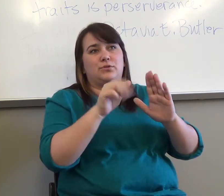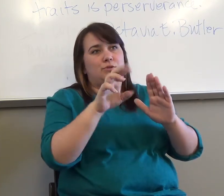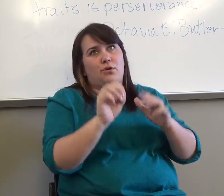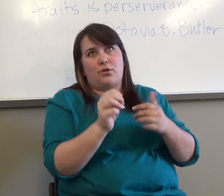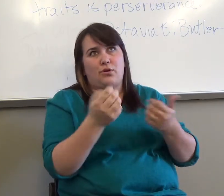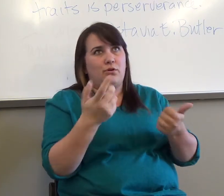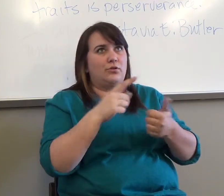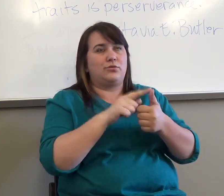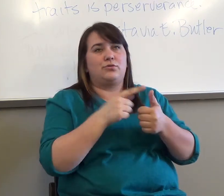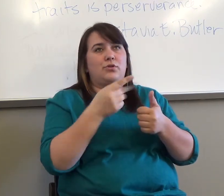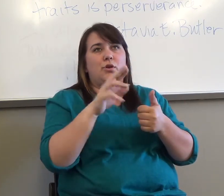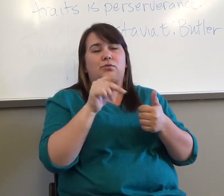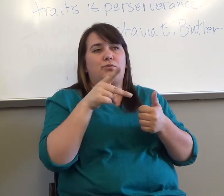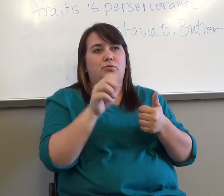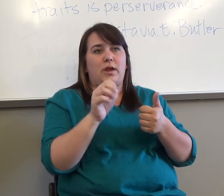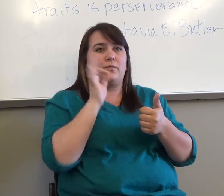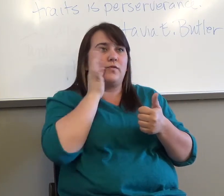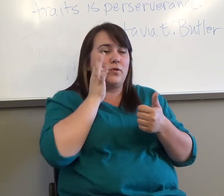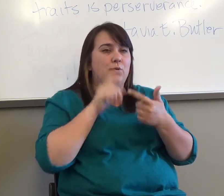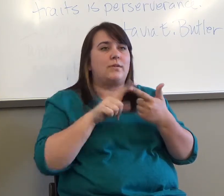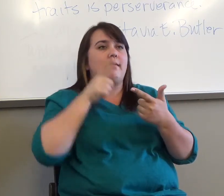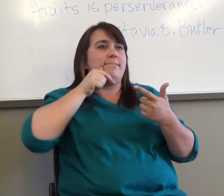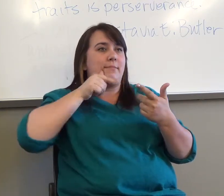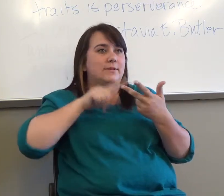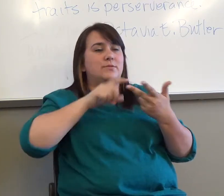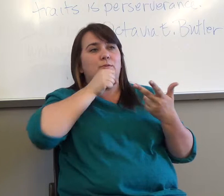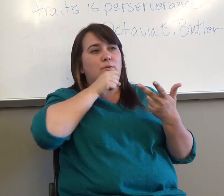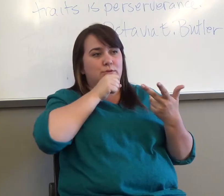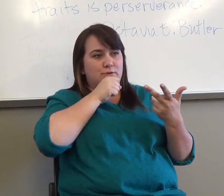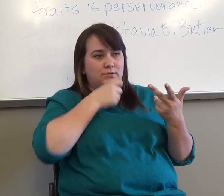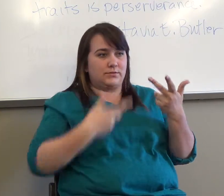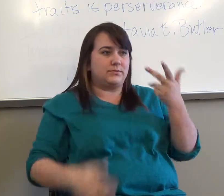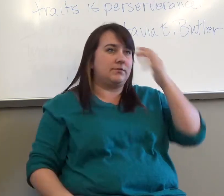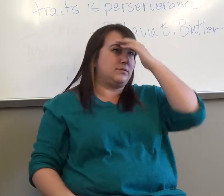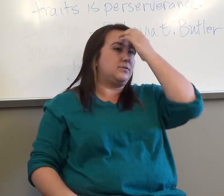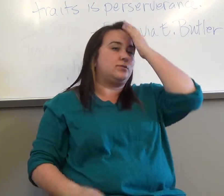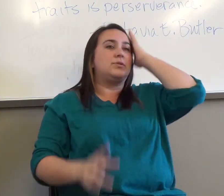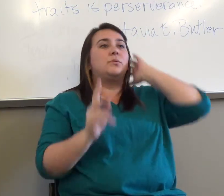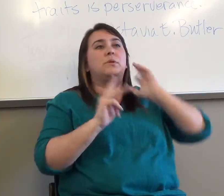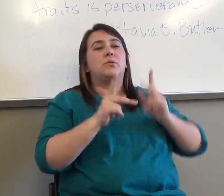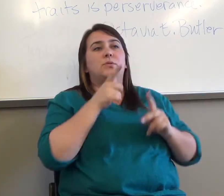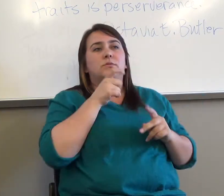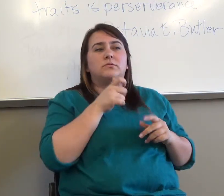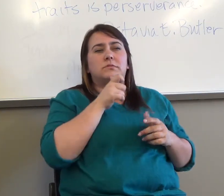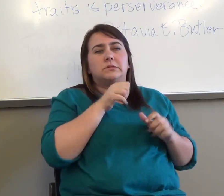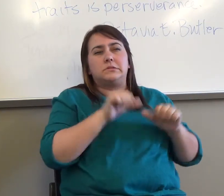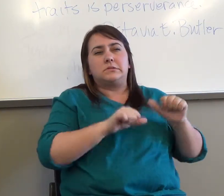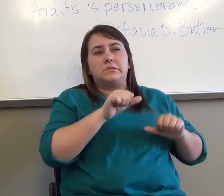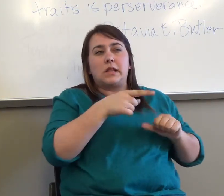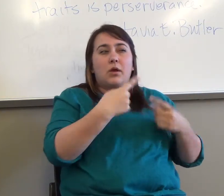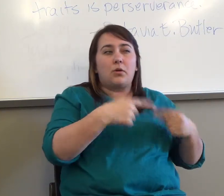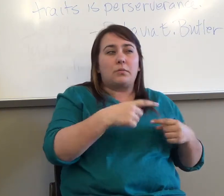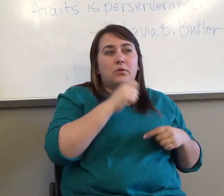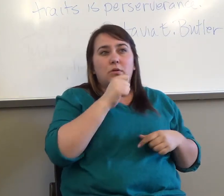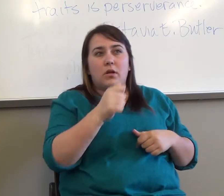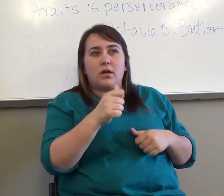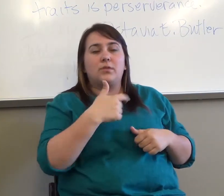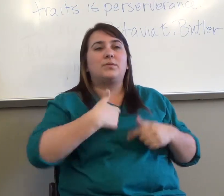Okay, that's where it's going to be clearer to people who weren't sure whether that was argumentative. Once you get that thesis statement on